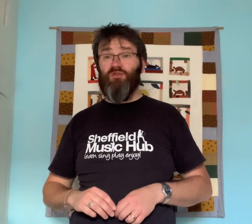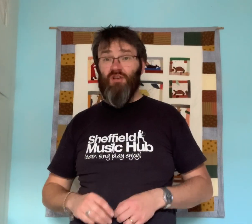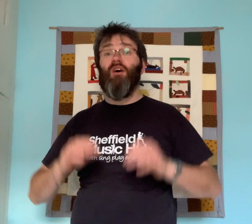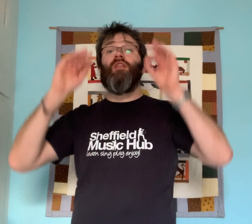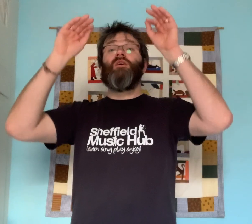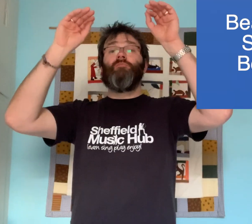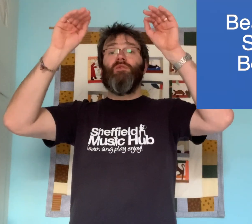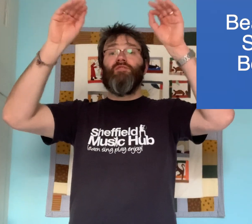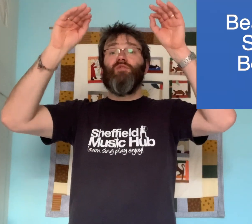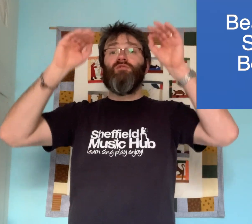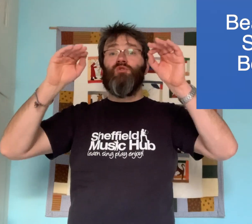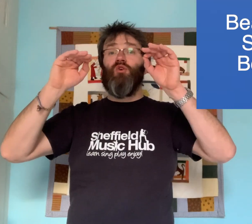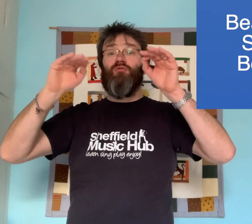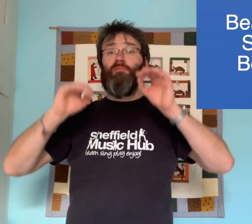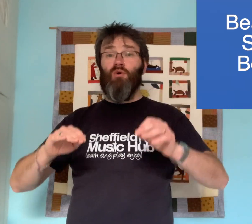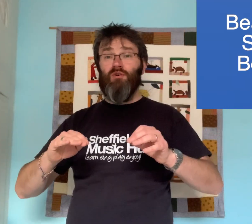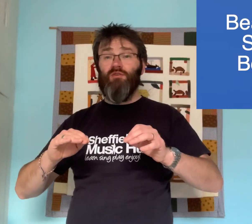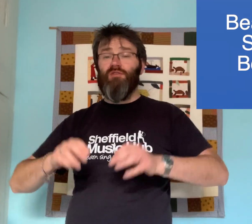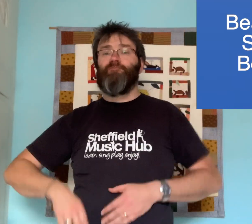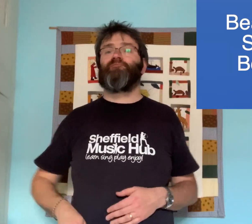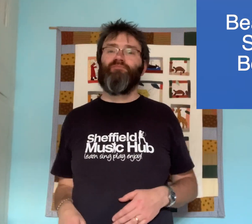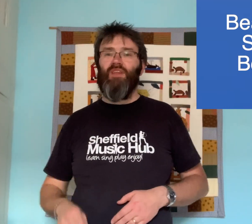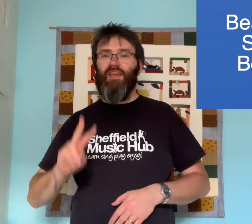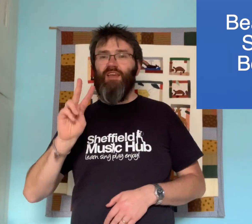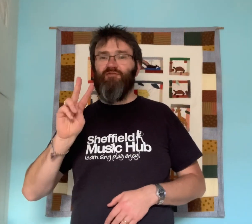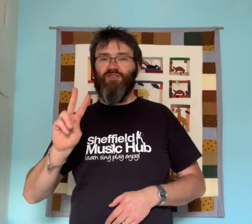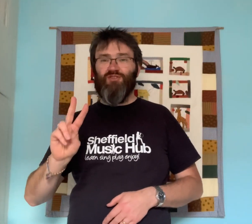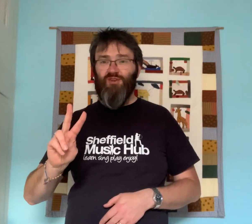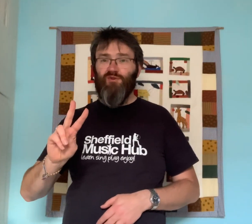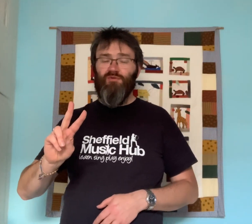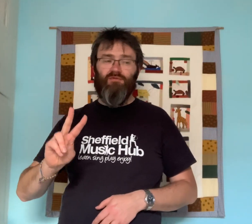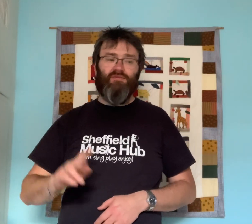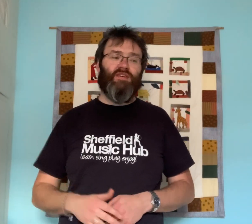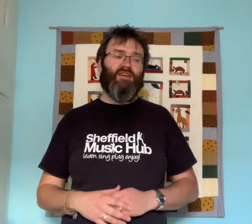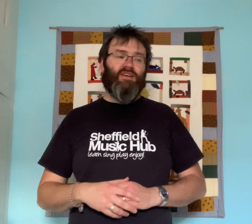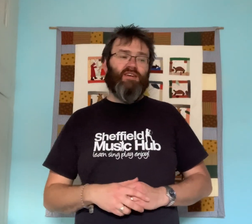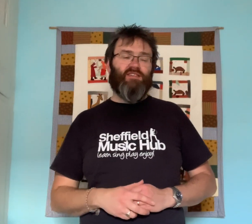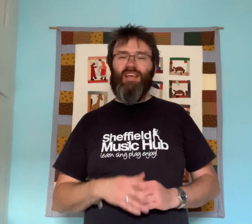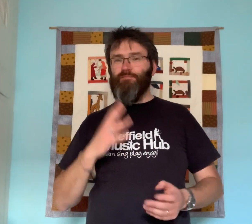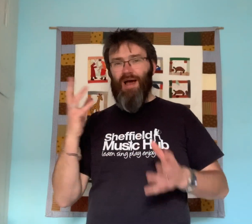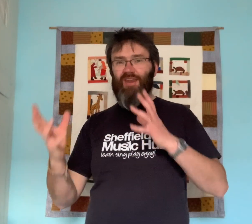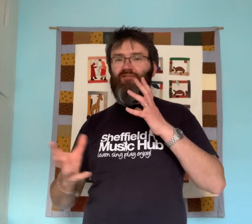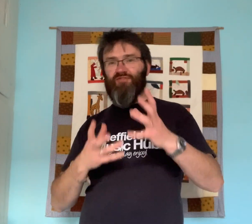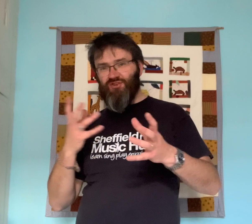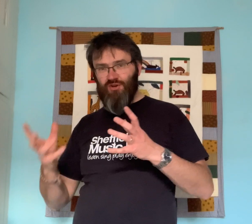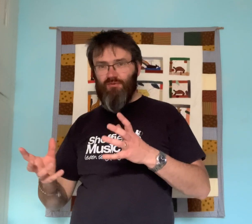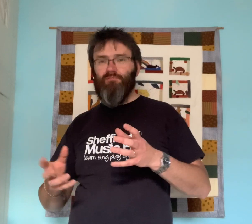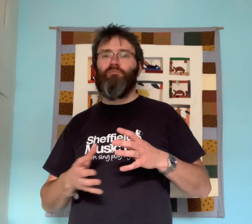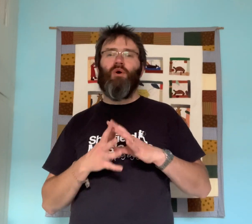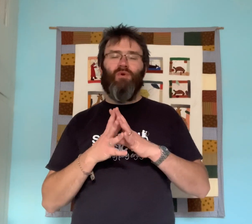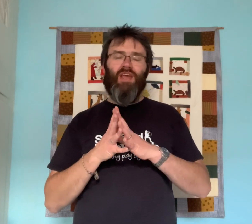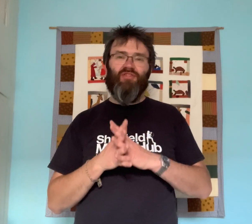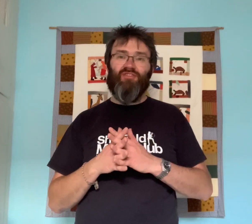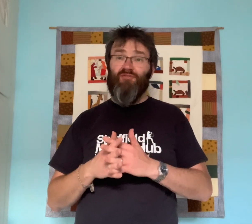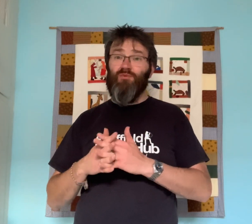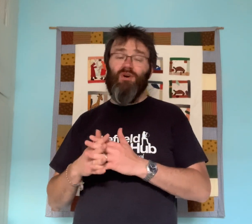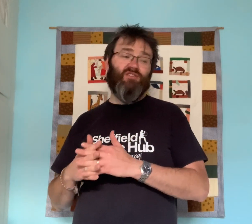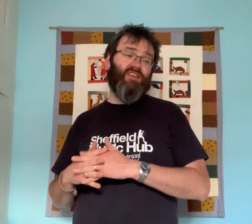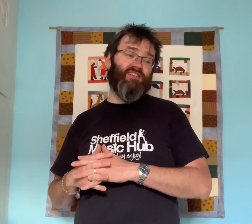turn, beautiful storybooks. In verse 2, same pattern of the tune, but we get different words on that second